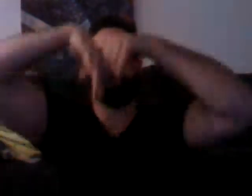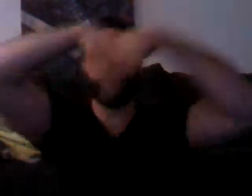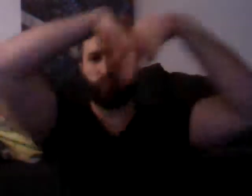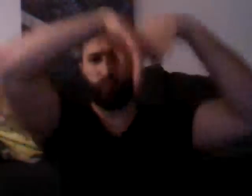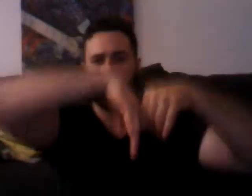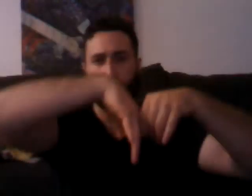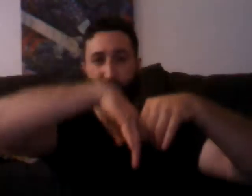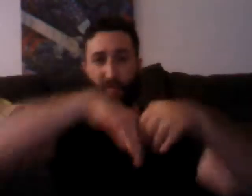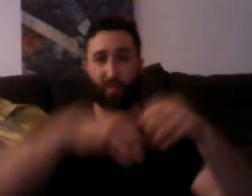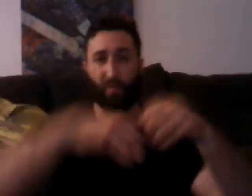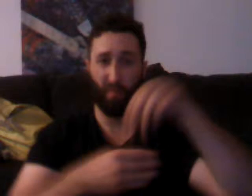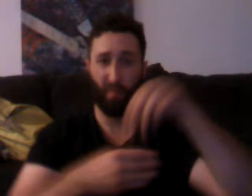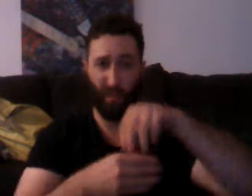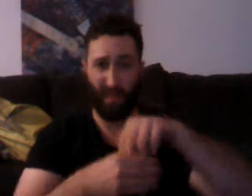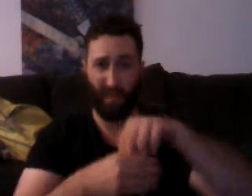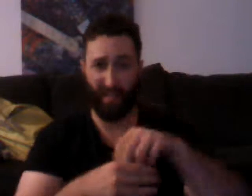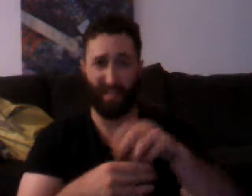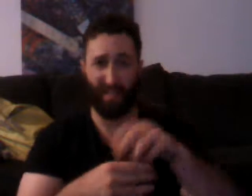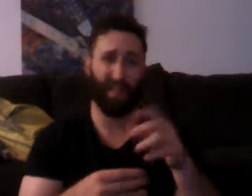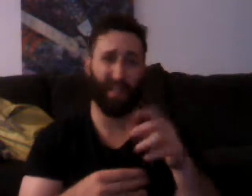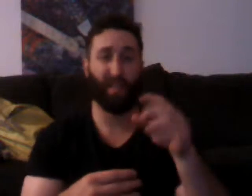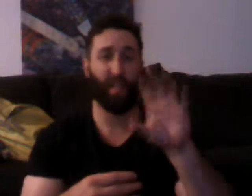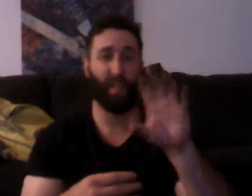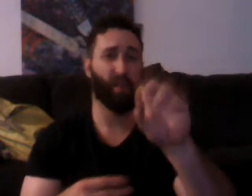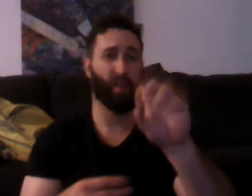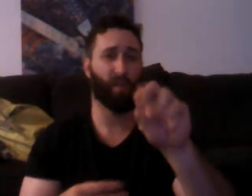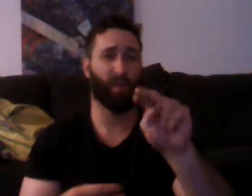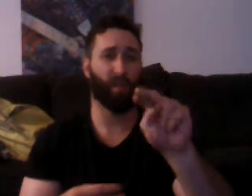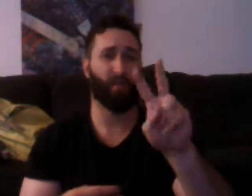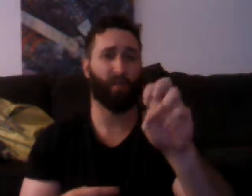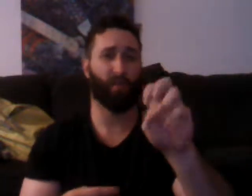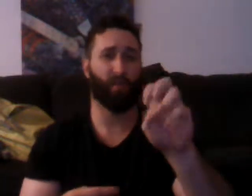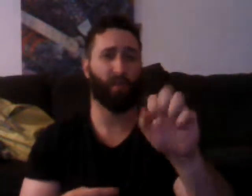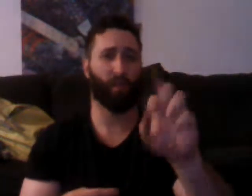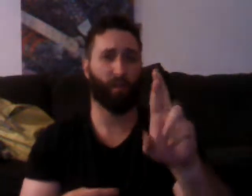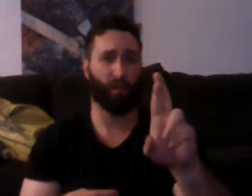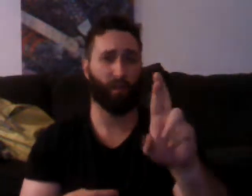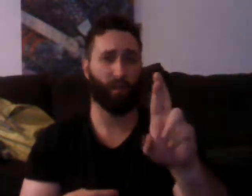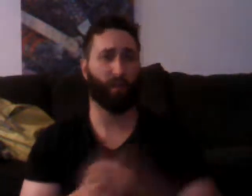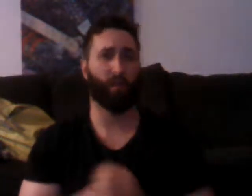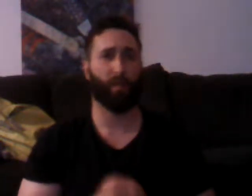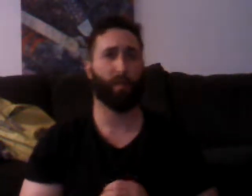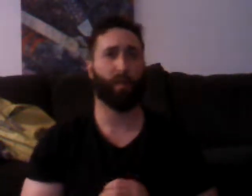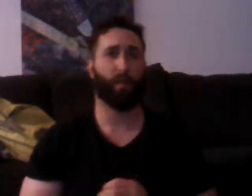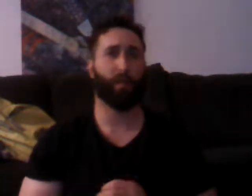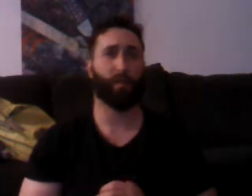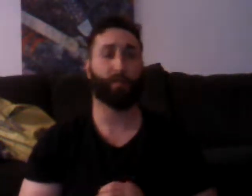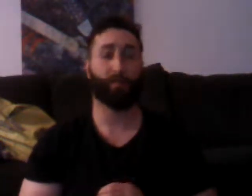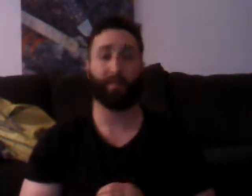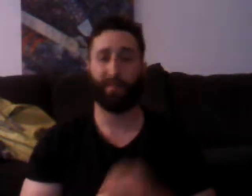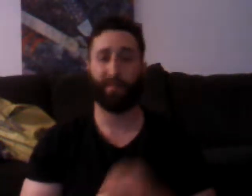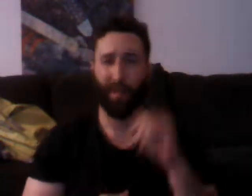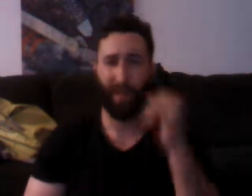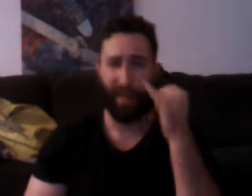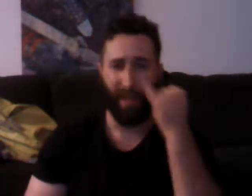Then, the hot dogs slide off the conveyor into metal containers. If you've been wondering about those black stripes on the casings,